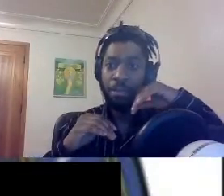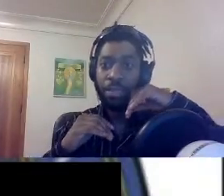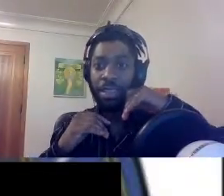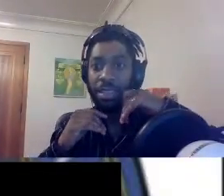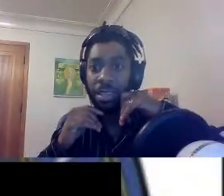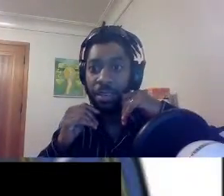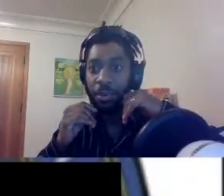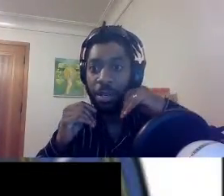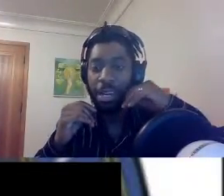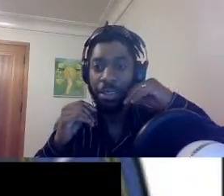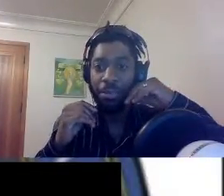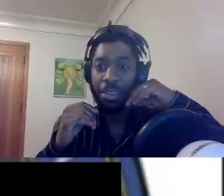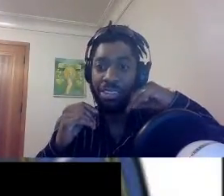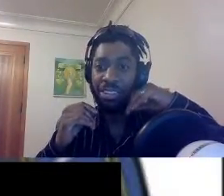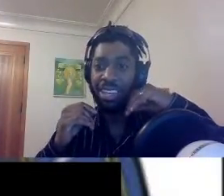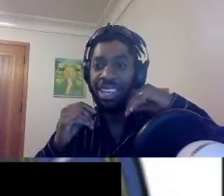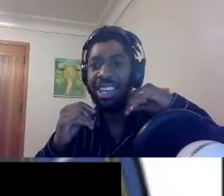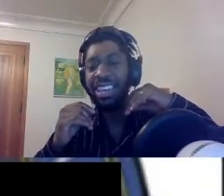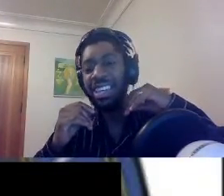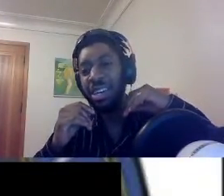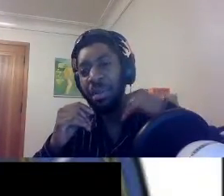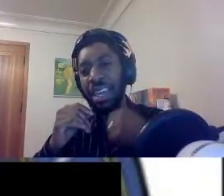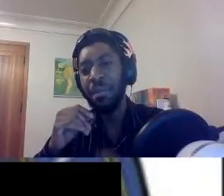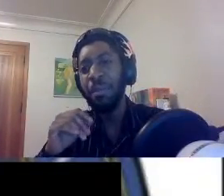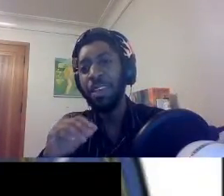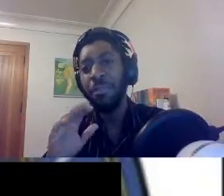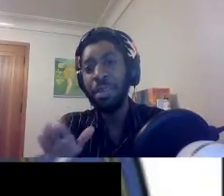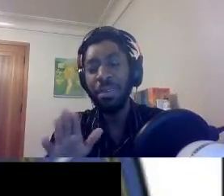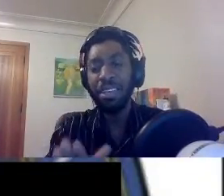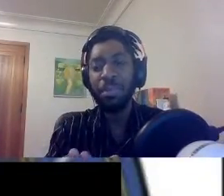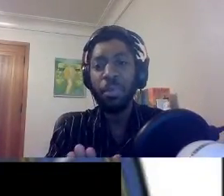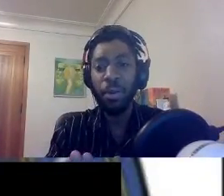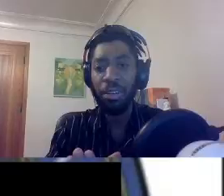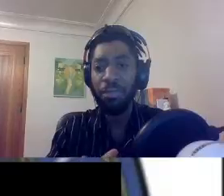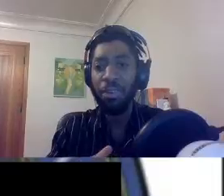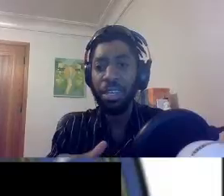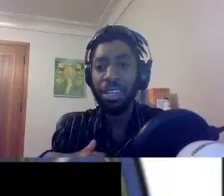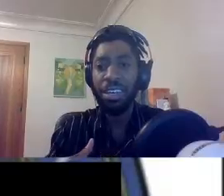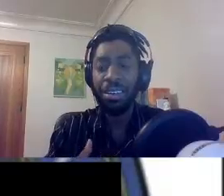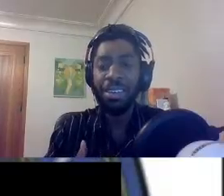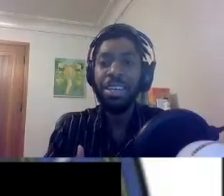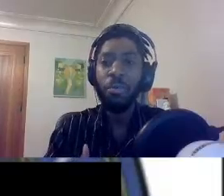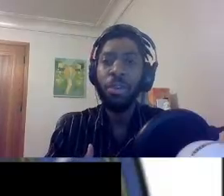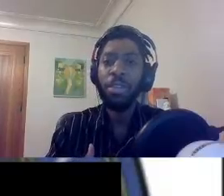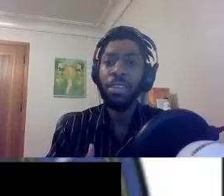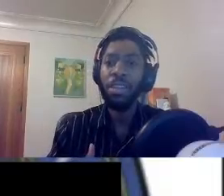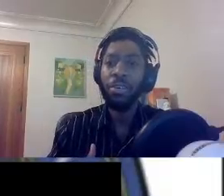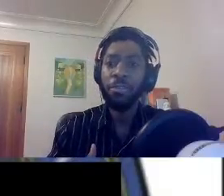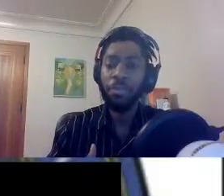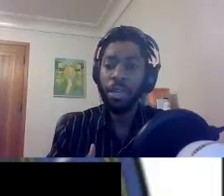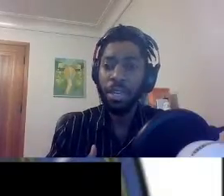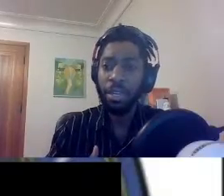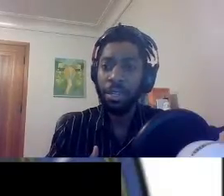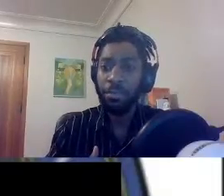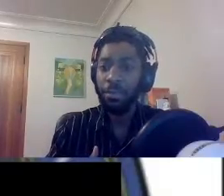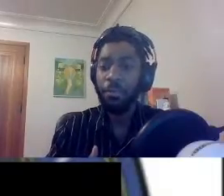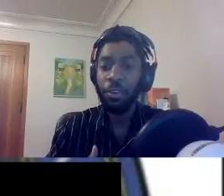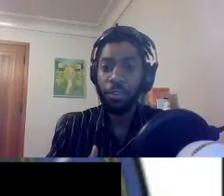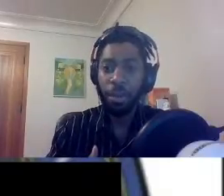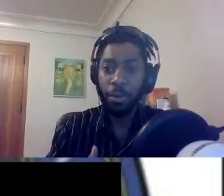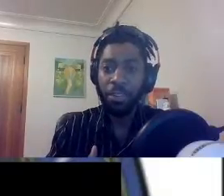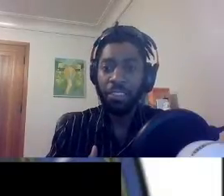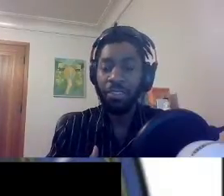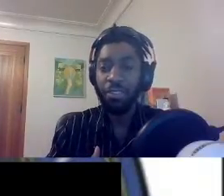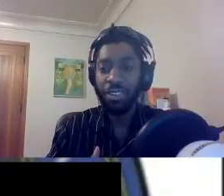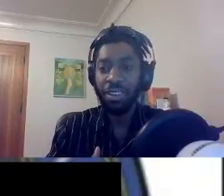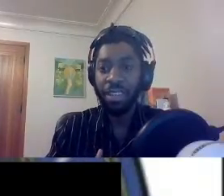here. Voting mattered. They wouldn't let you do it. You know, Matt, I'm definitely a big proponent of voting. One thing that I learned from my folks,